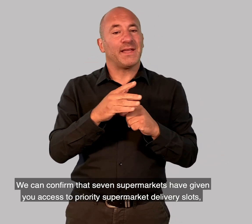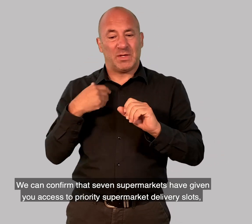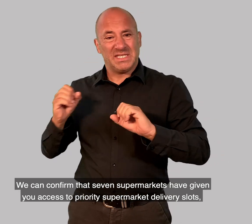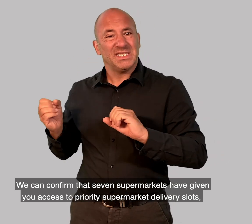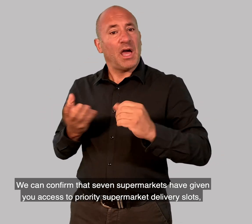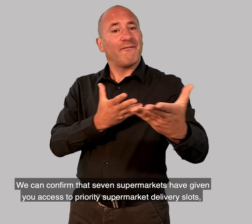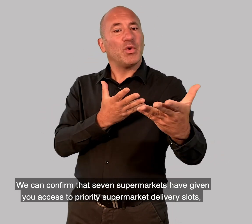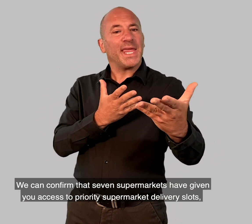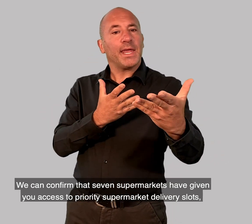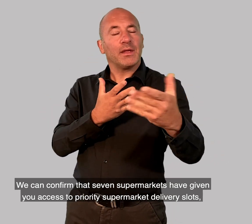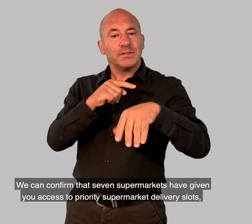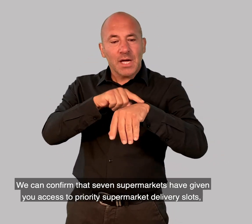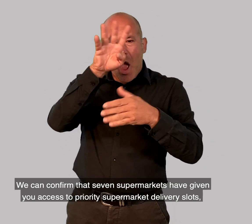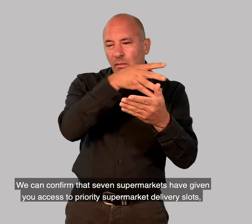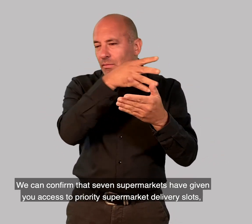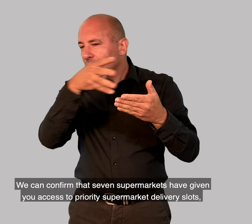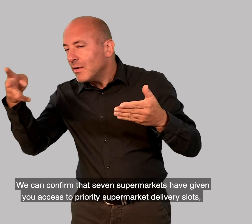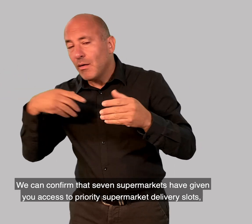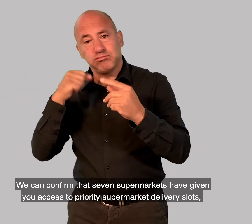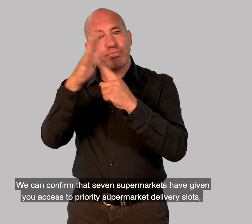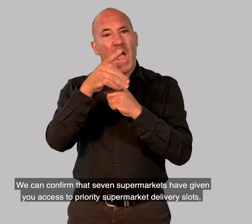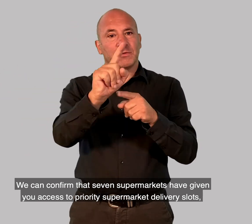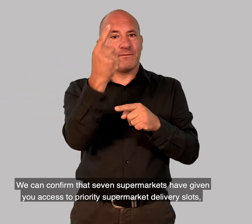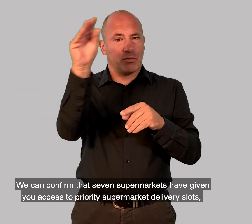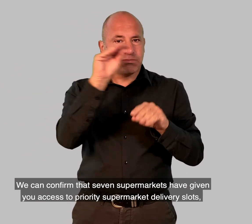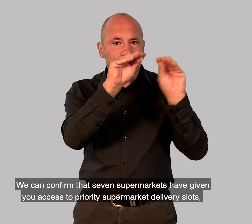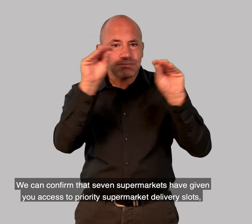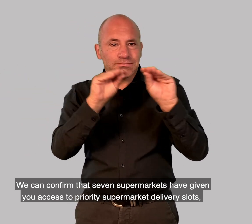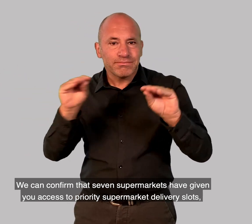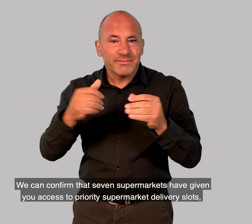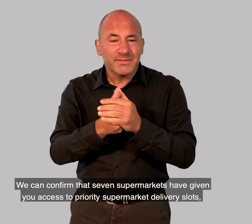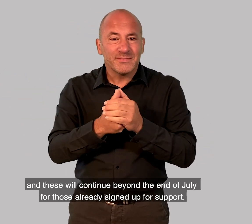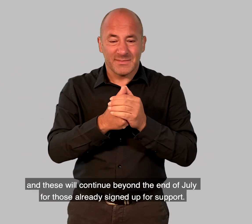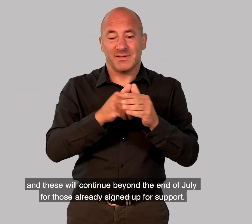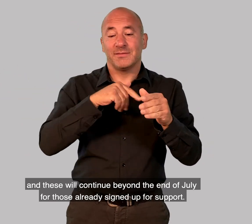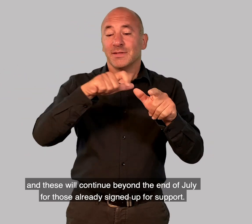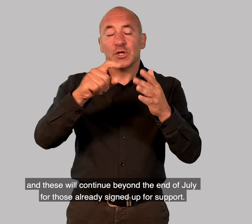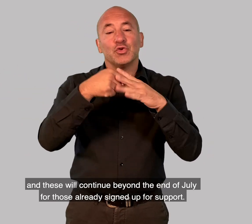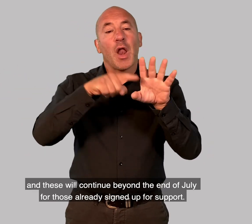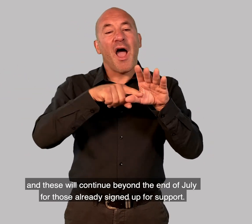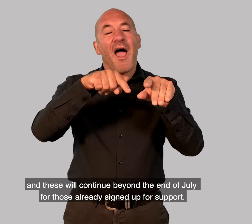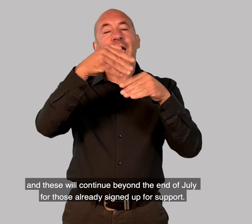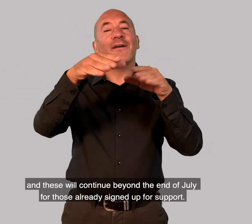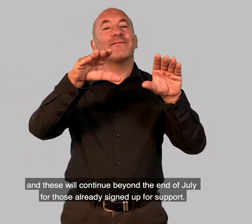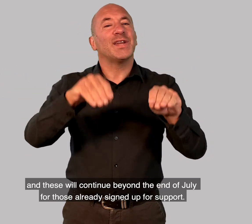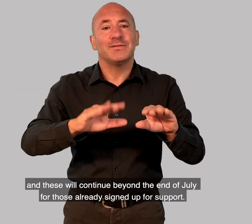and these will continue beyond the end of July for those already signed up for support.